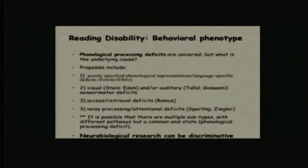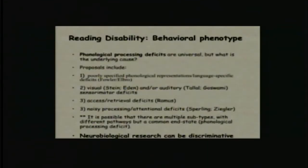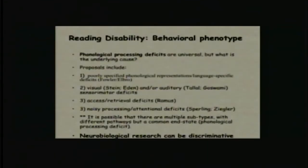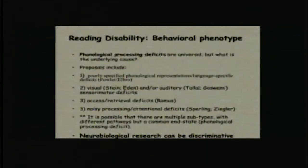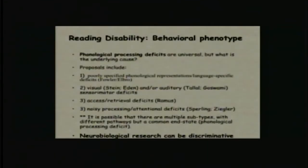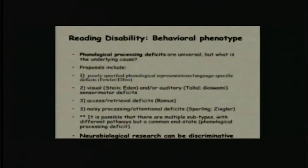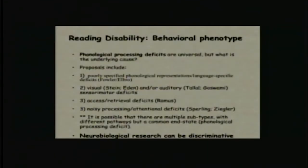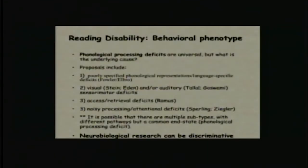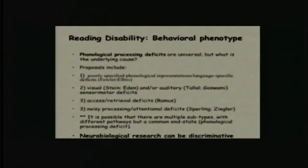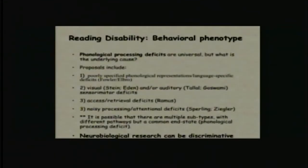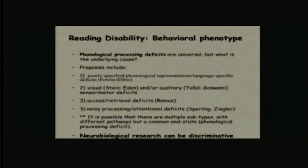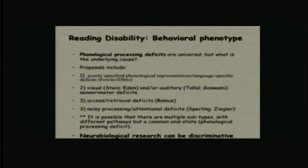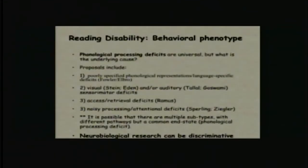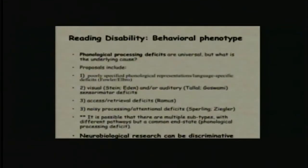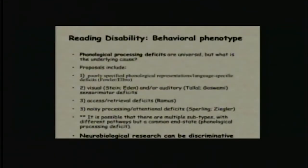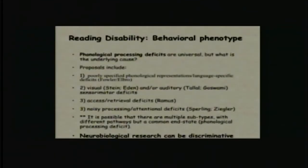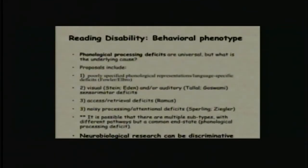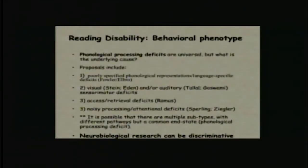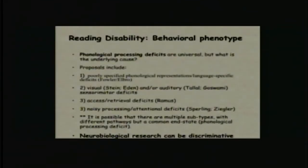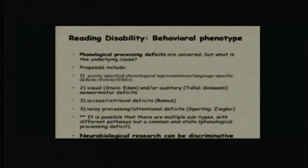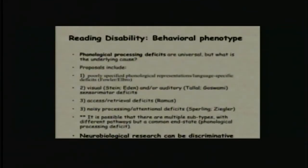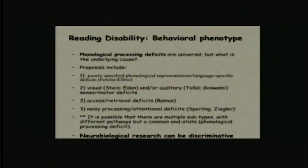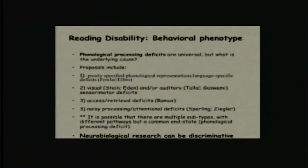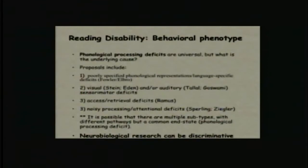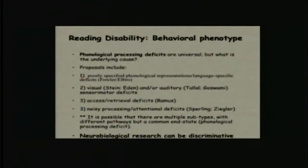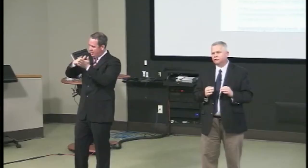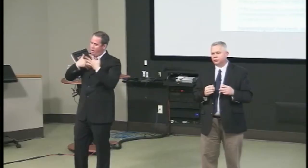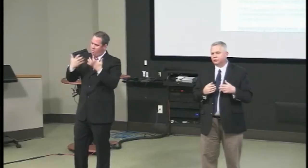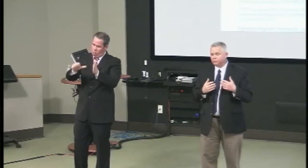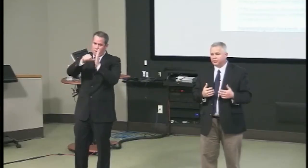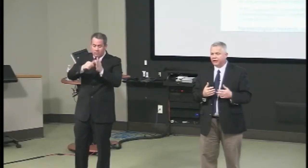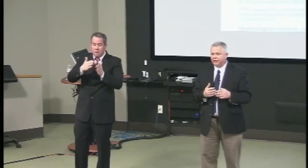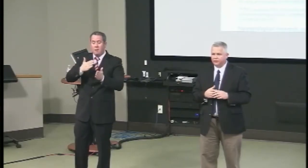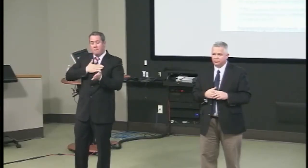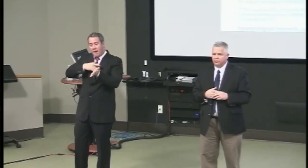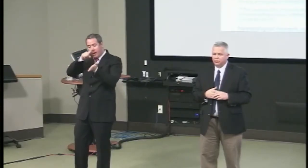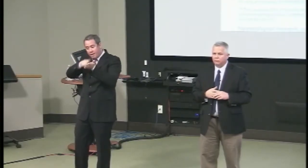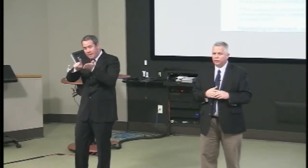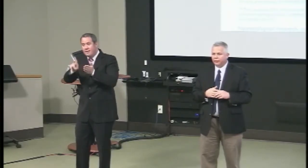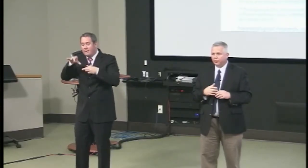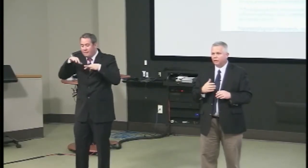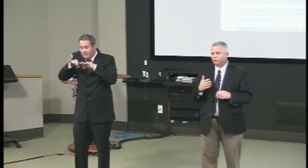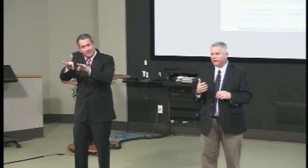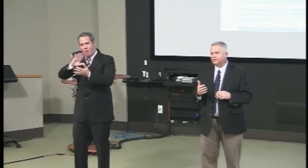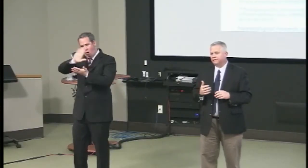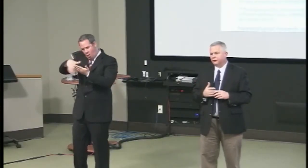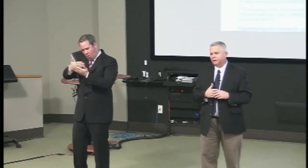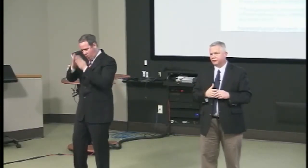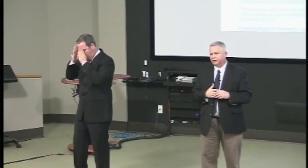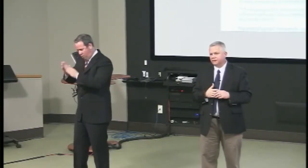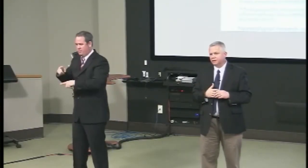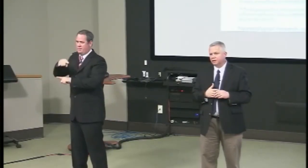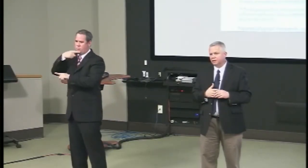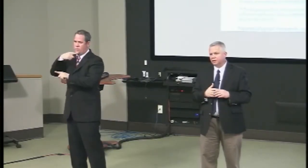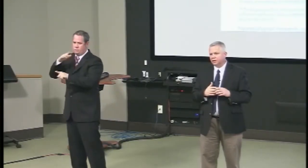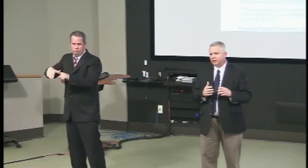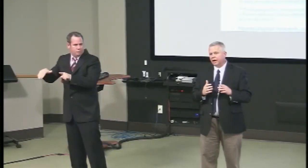presentation. For the vast majority of children who present with reading